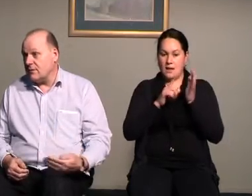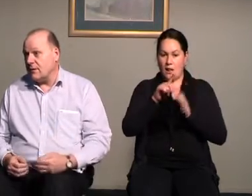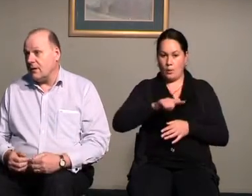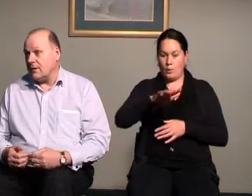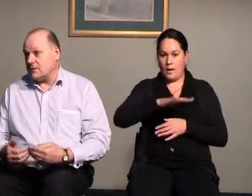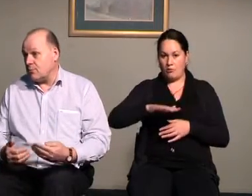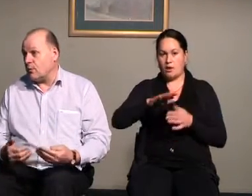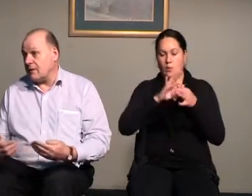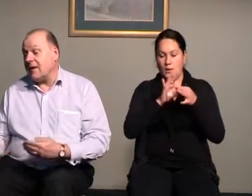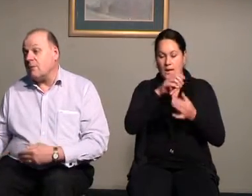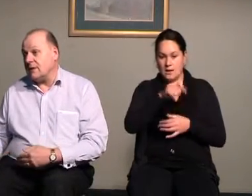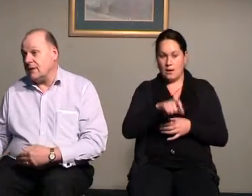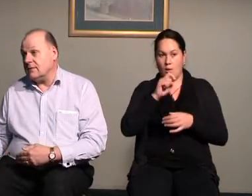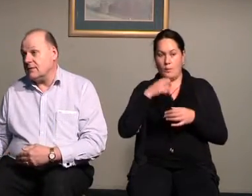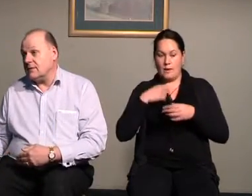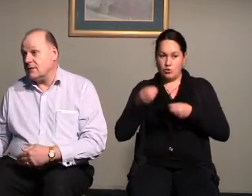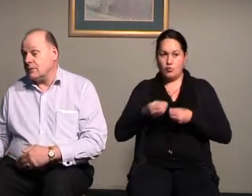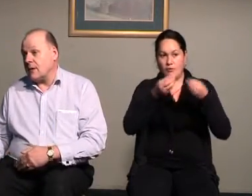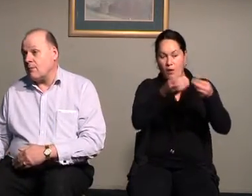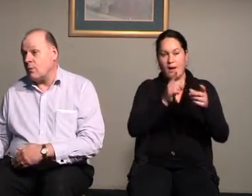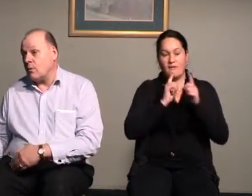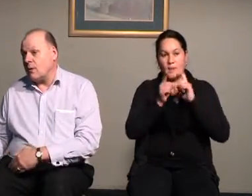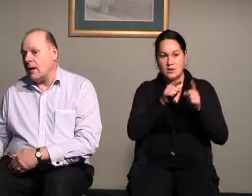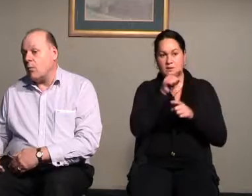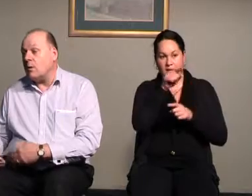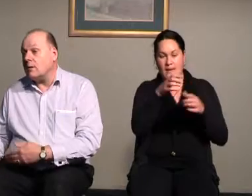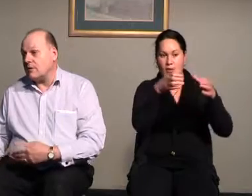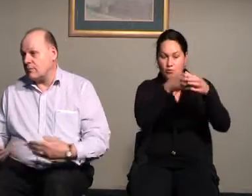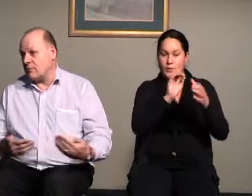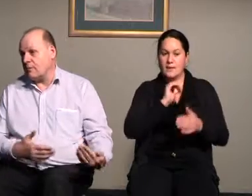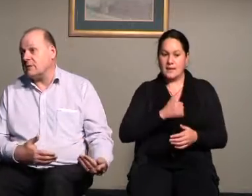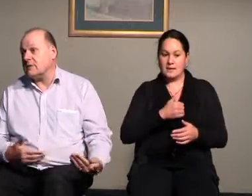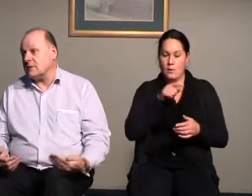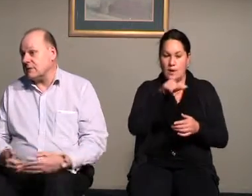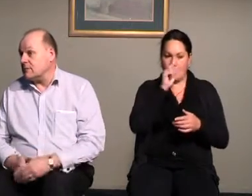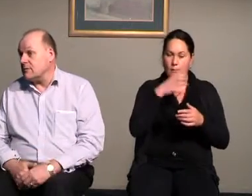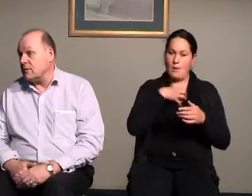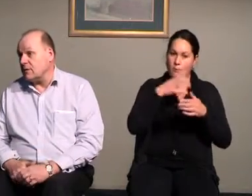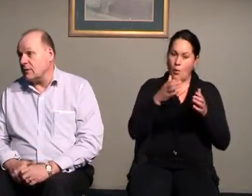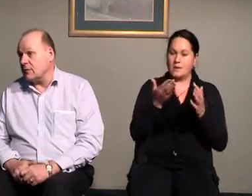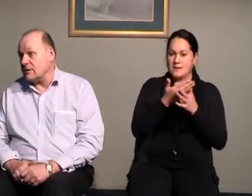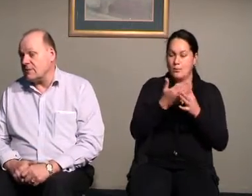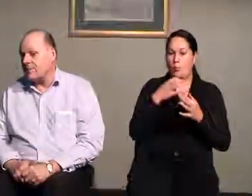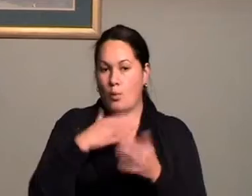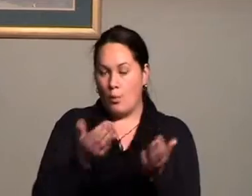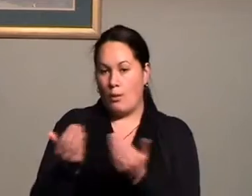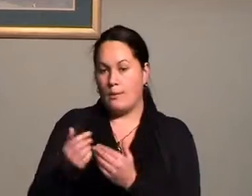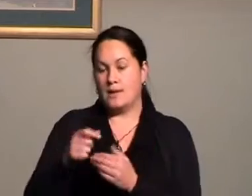information and support that they would need to become more welcoming for people with disabilities to be involved in